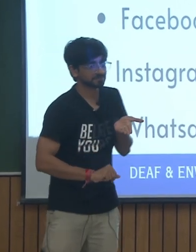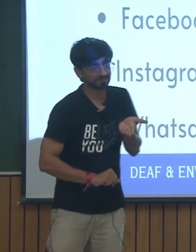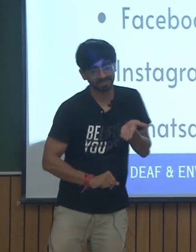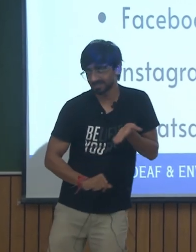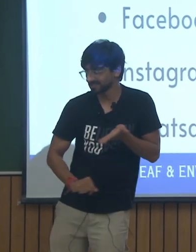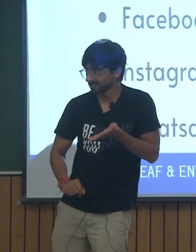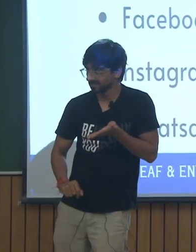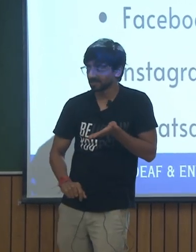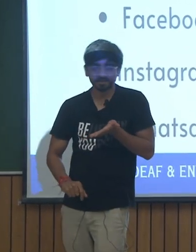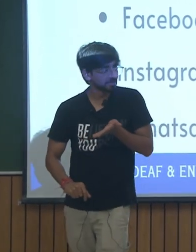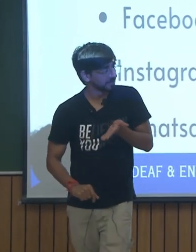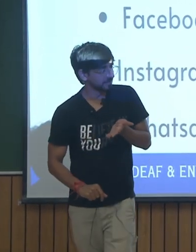You can ask,